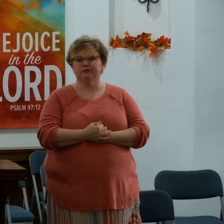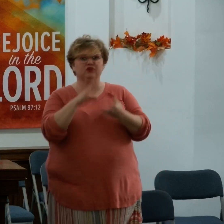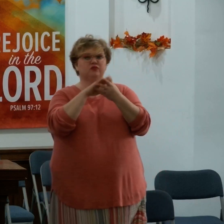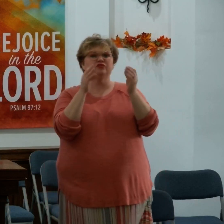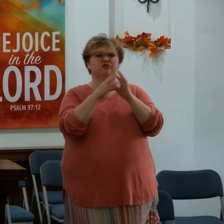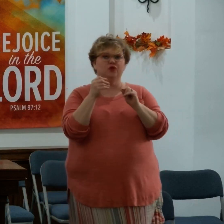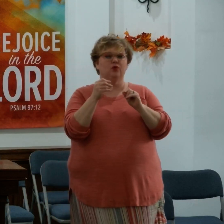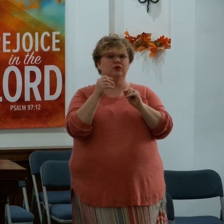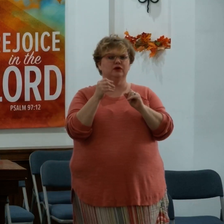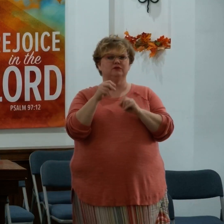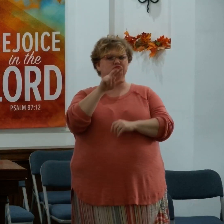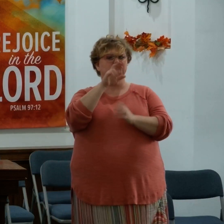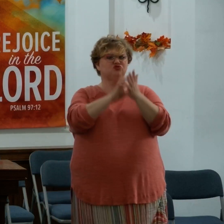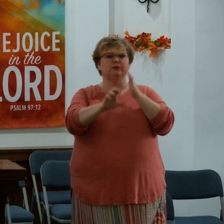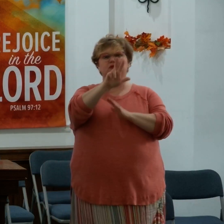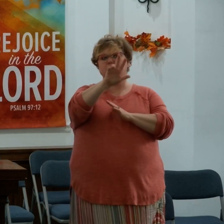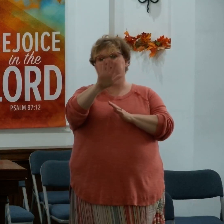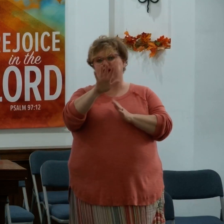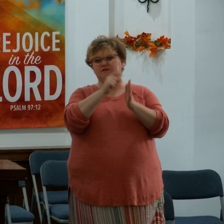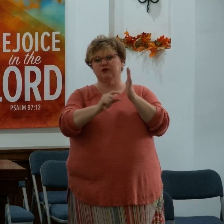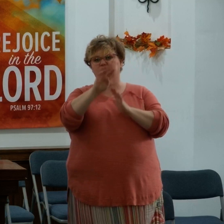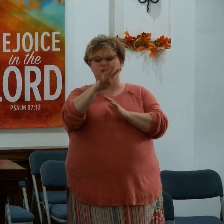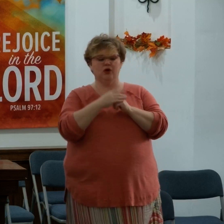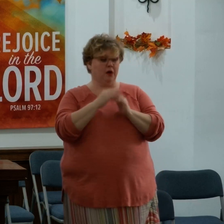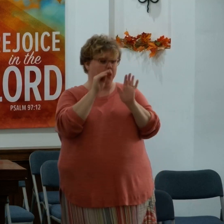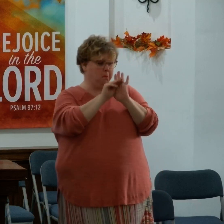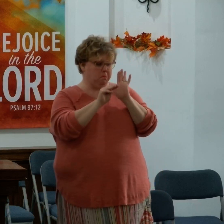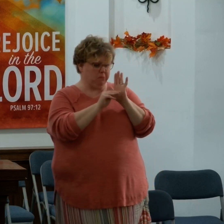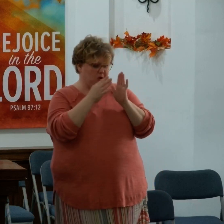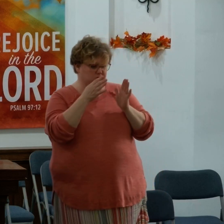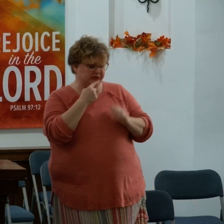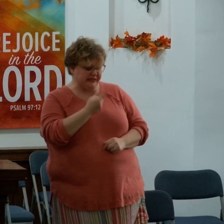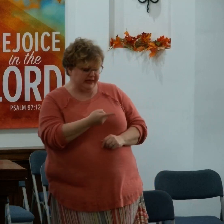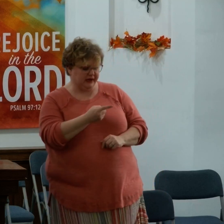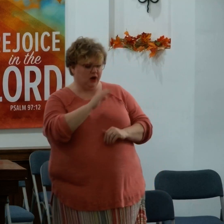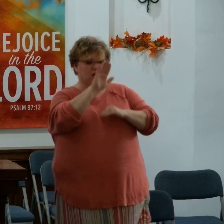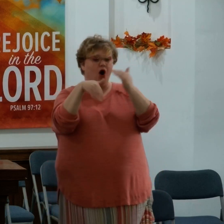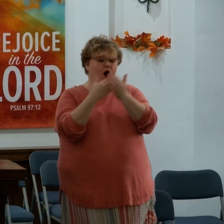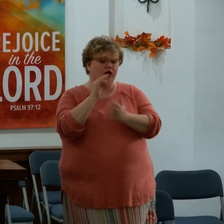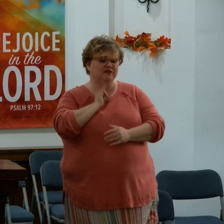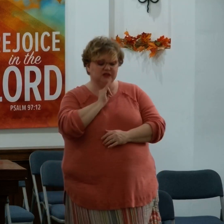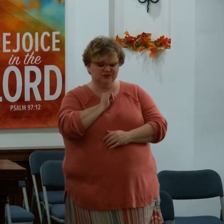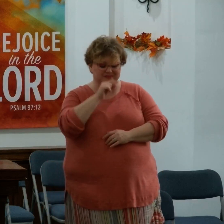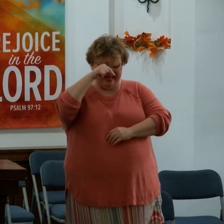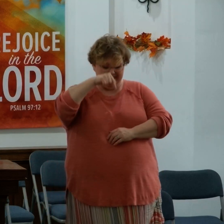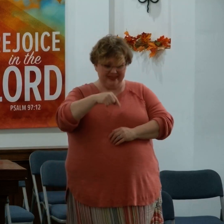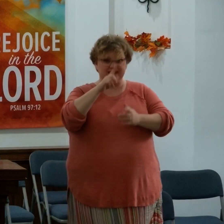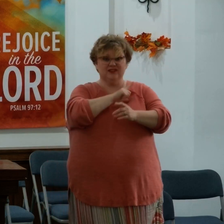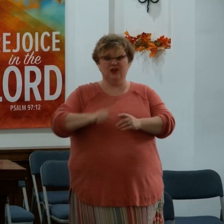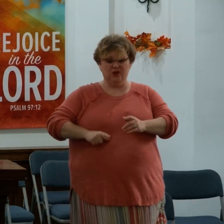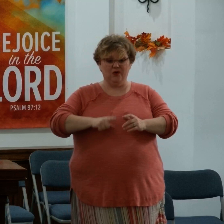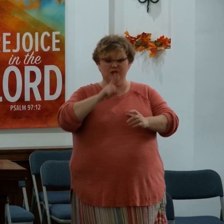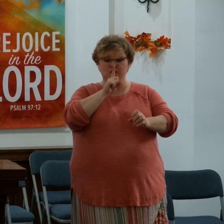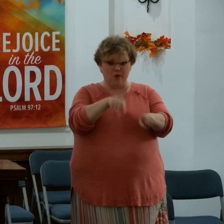verse 4 in chapter 35. Moses said to the whole Israelite community, this is what the Lord has commanded.